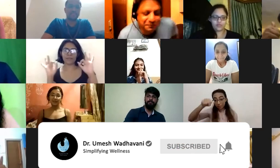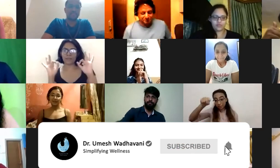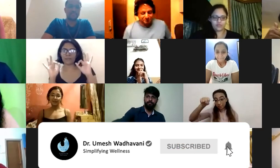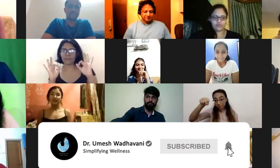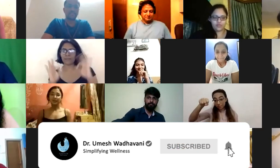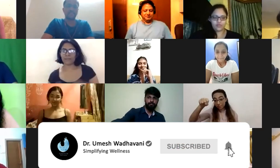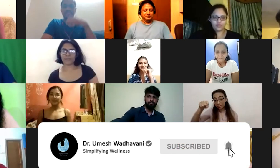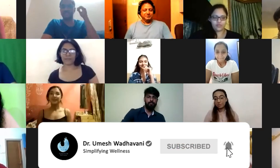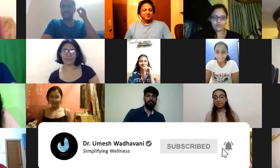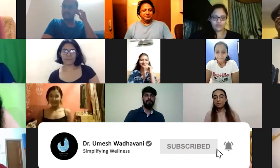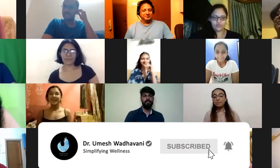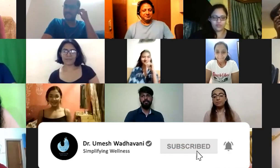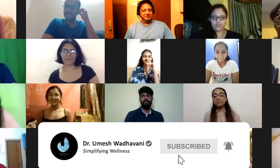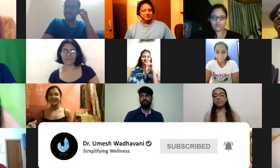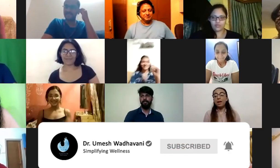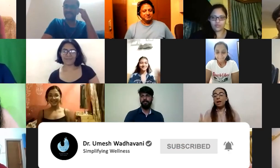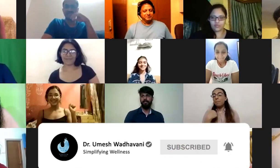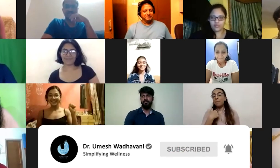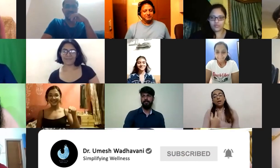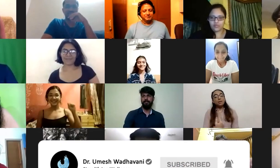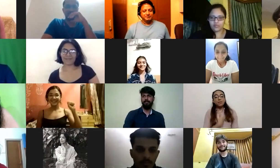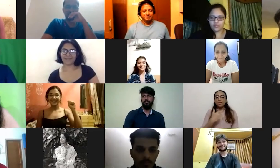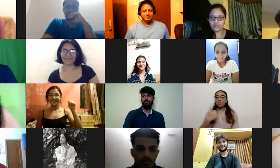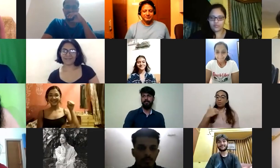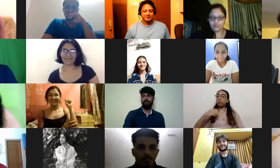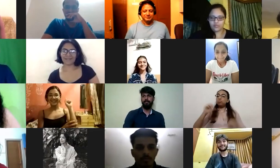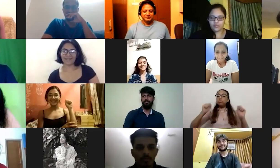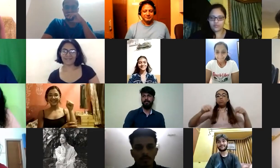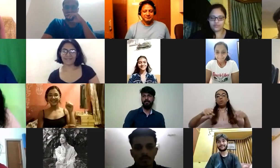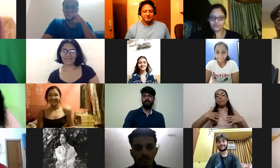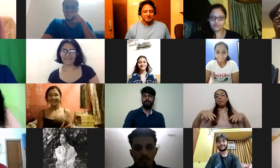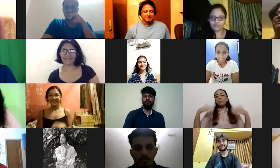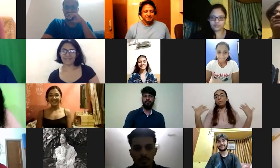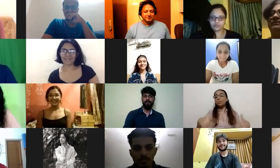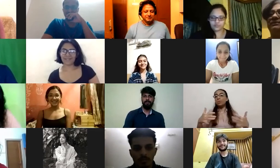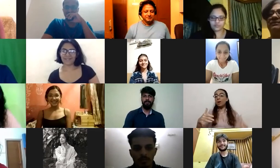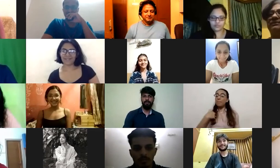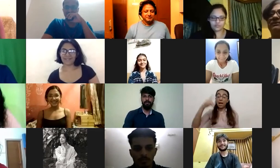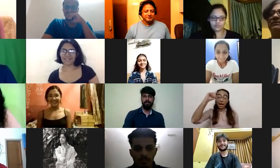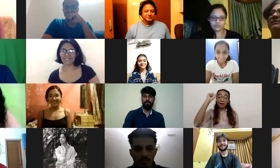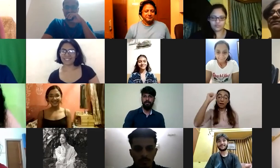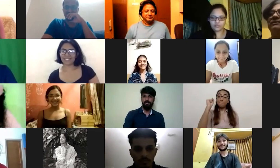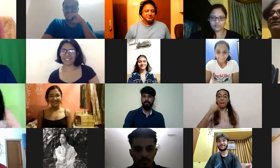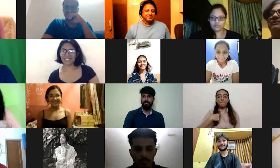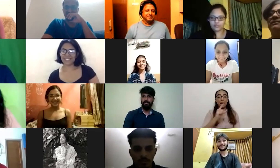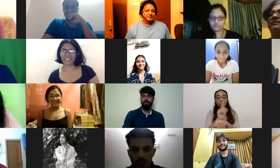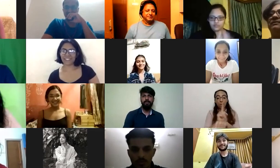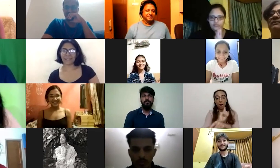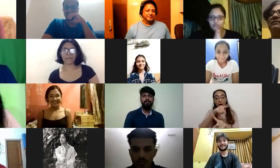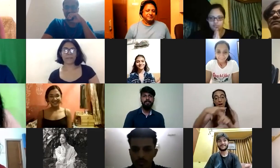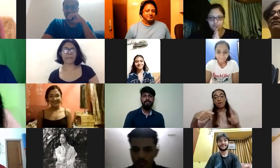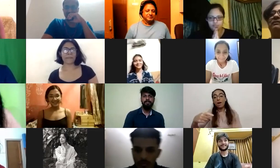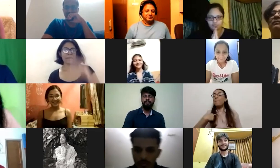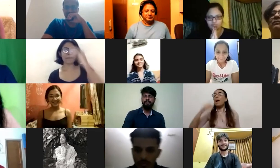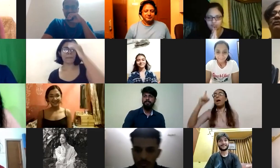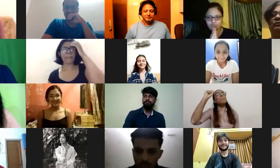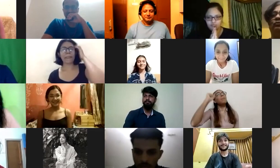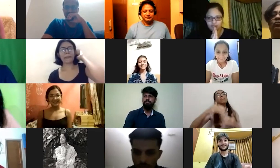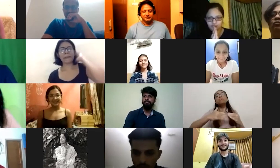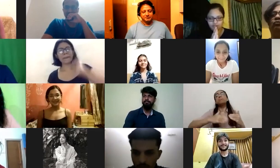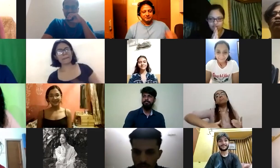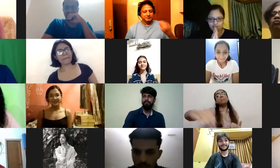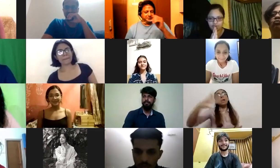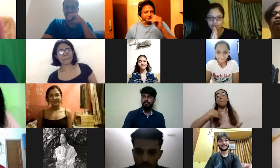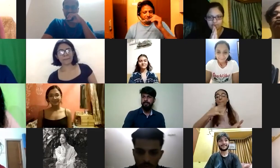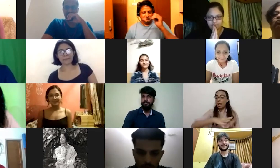Oh my days! Like this is going to be one of the most memorable hours for me in like recent times. I learned